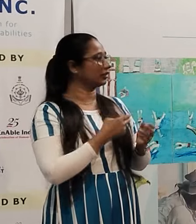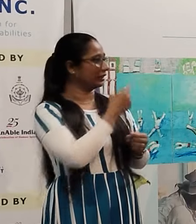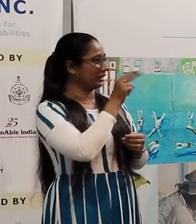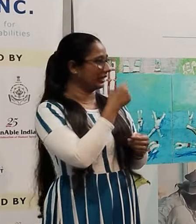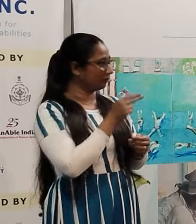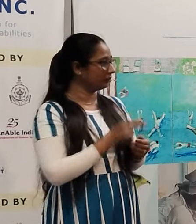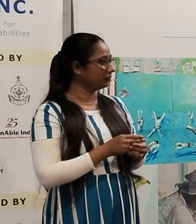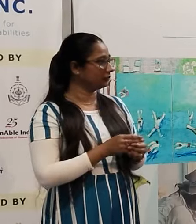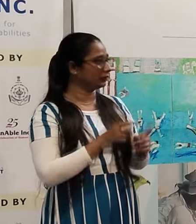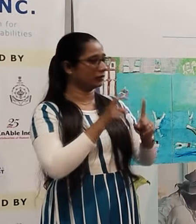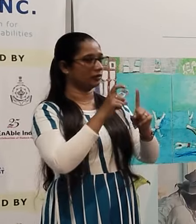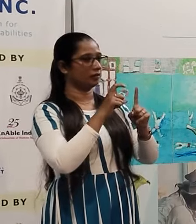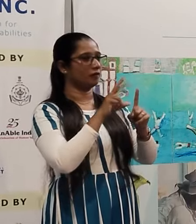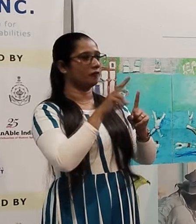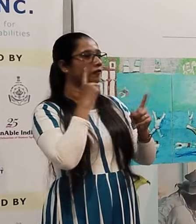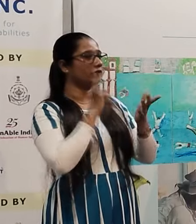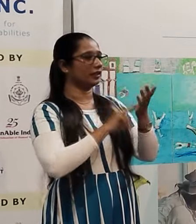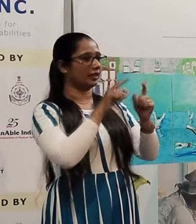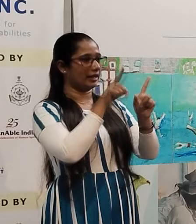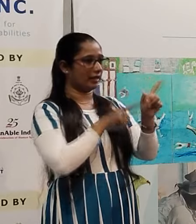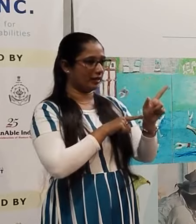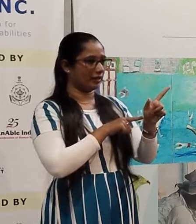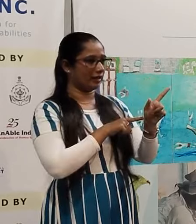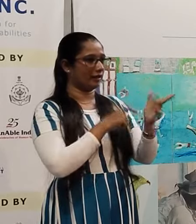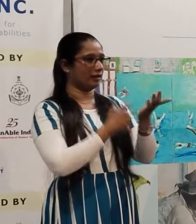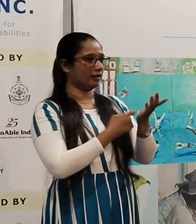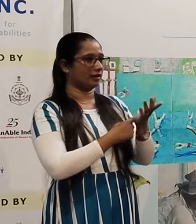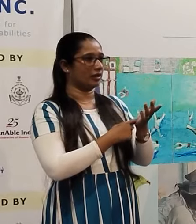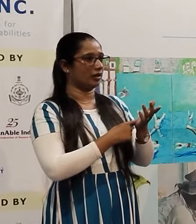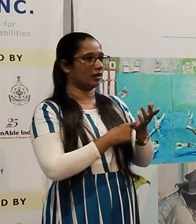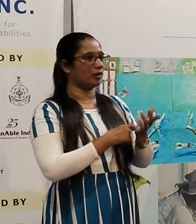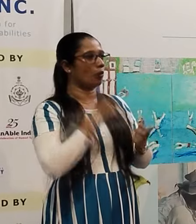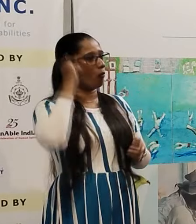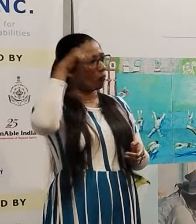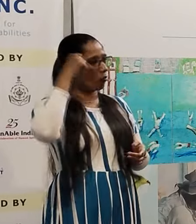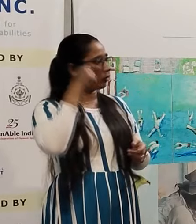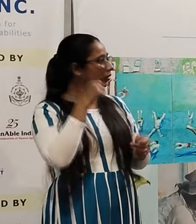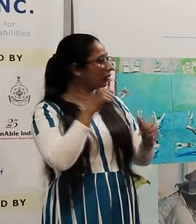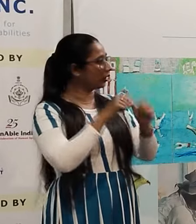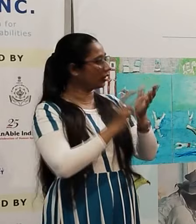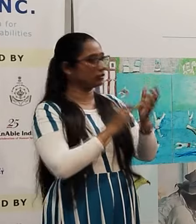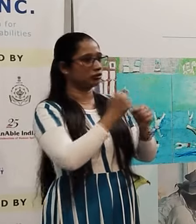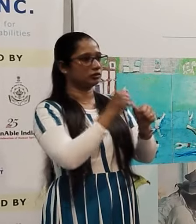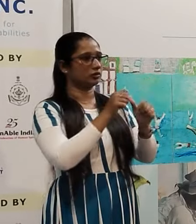names. Dr. Vinay Raikar, a woman filmed by Angana Zaveri.